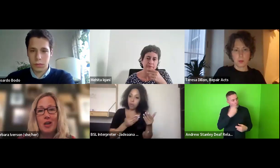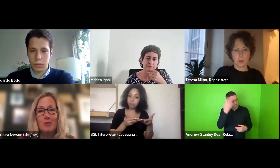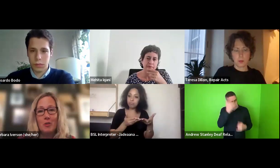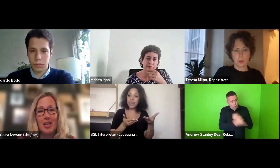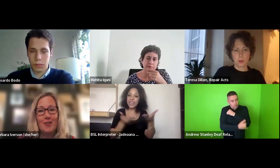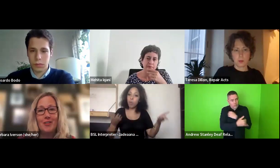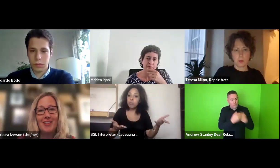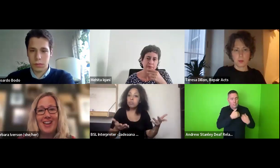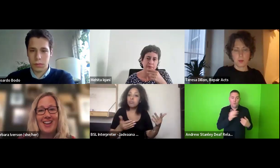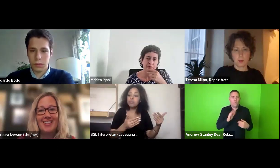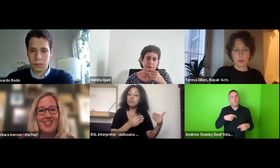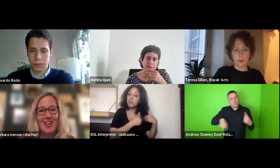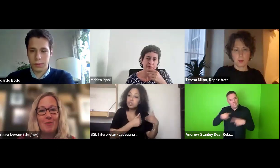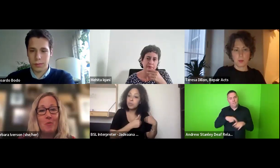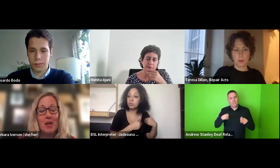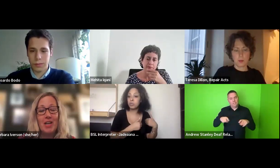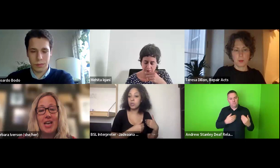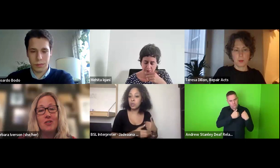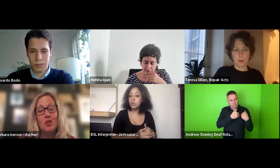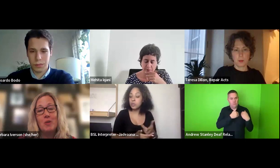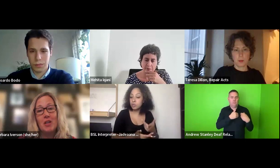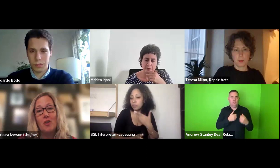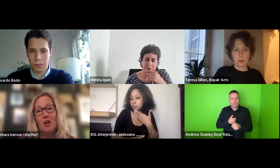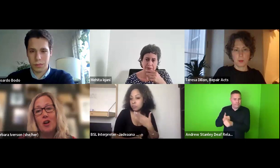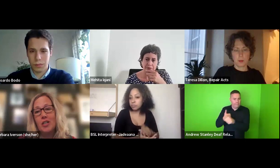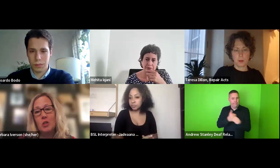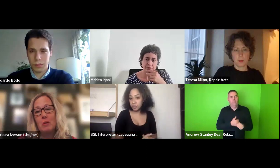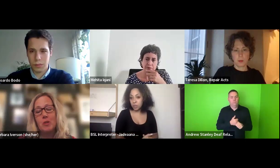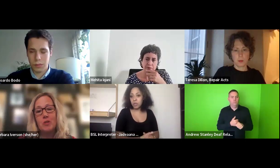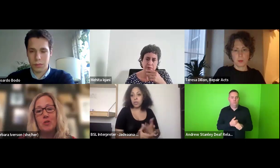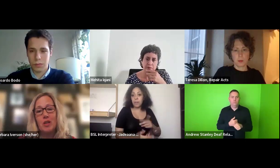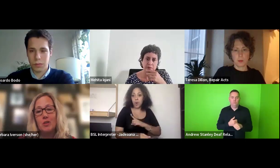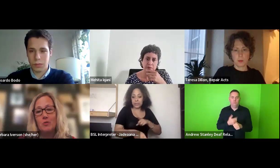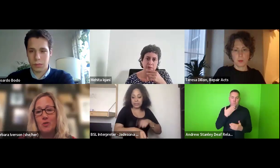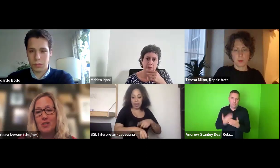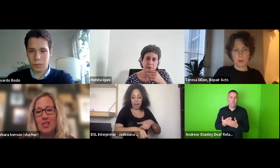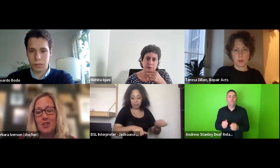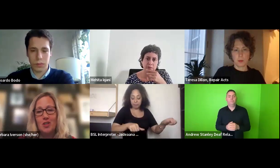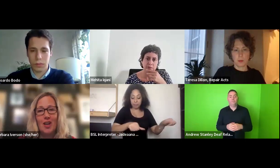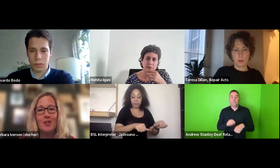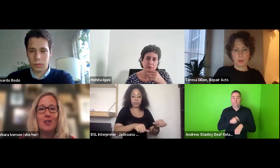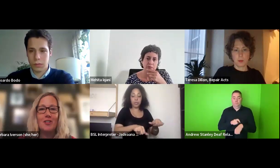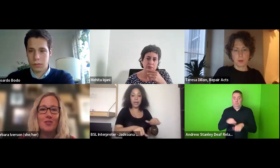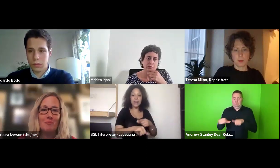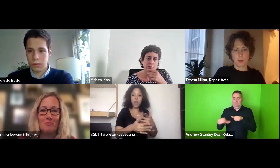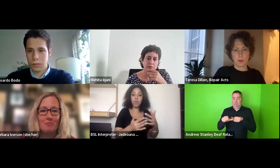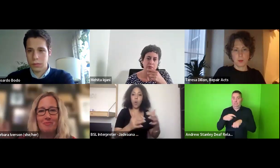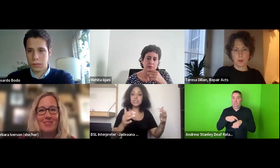Because our time is running out, and so many of our audience members, as you can see in the chat,